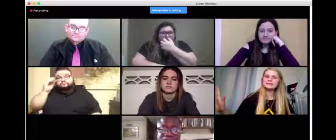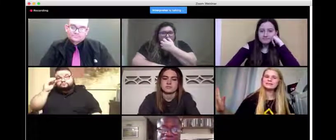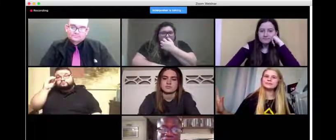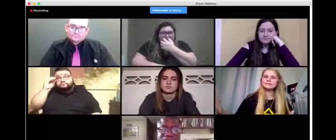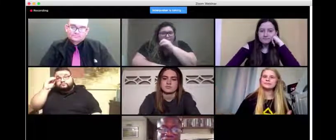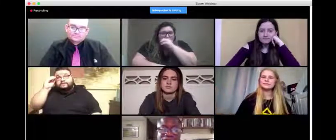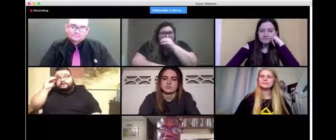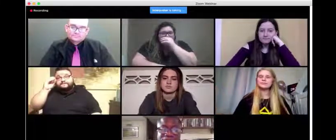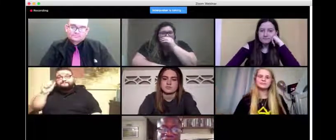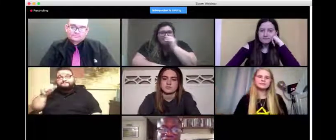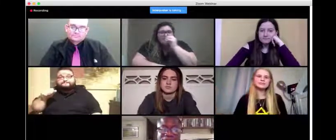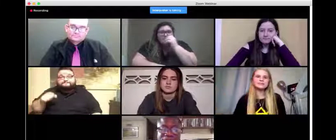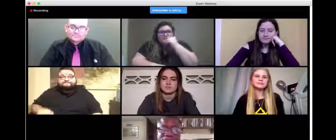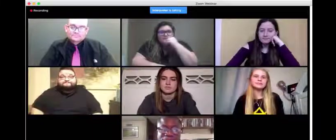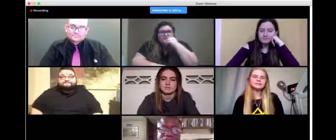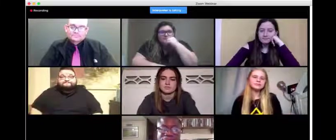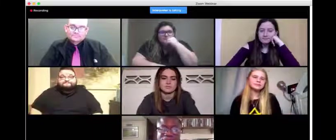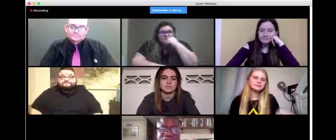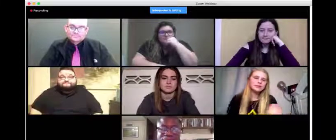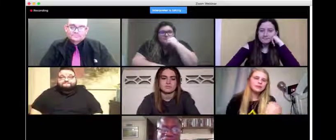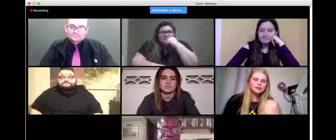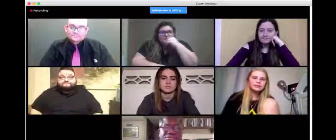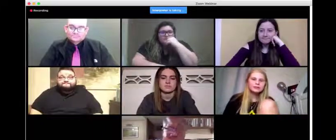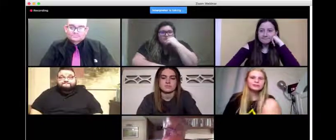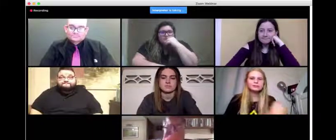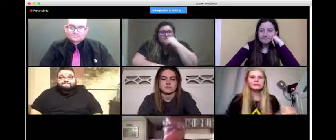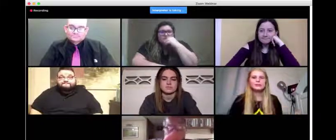So have some boundaries.